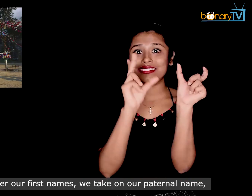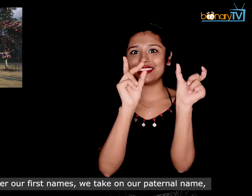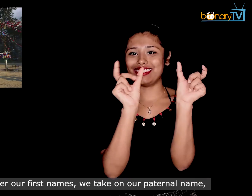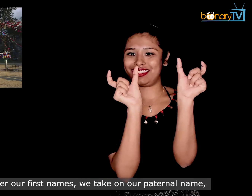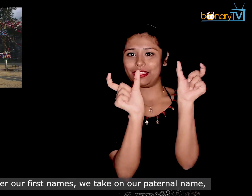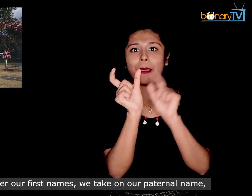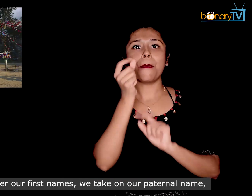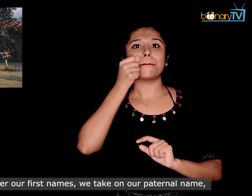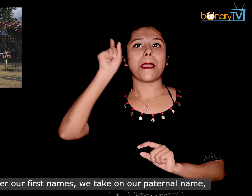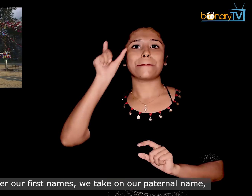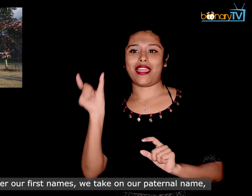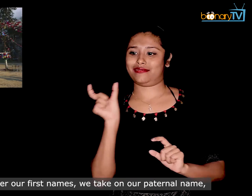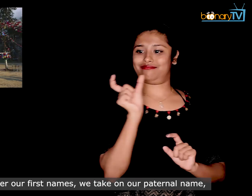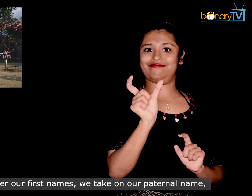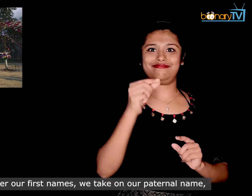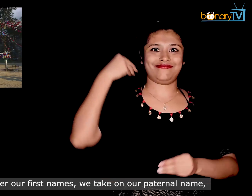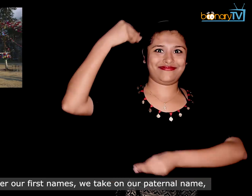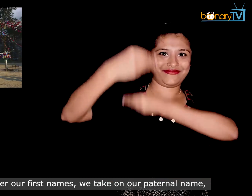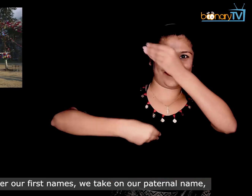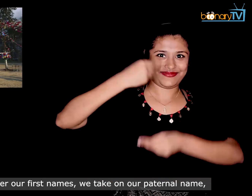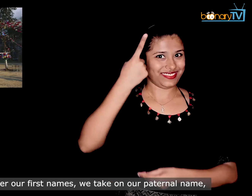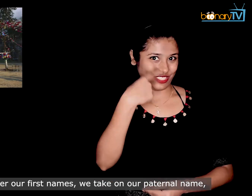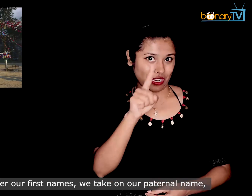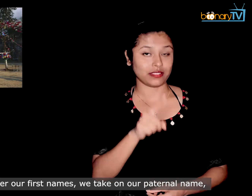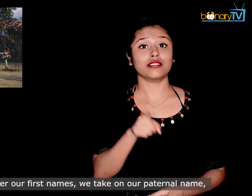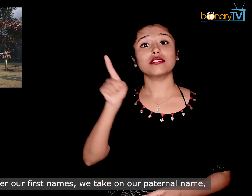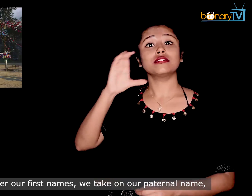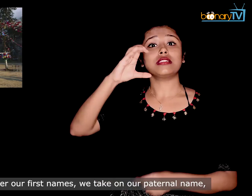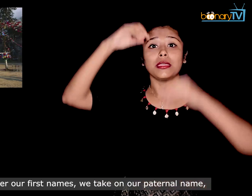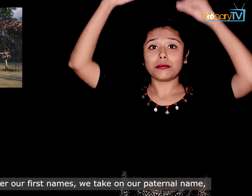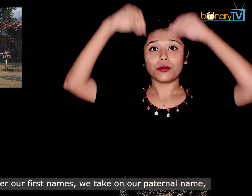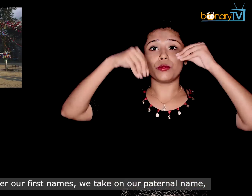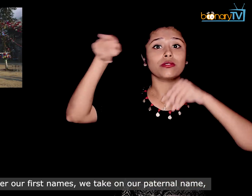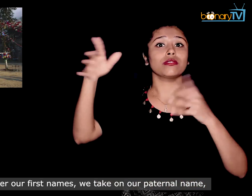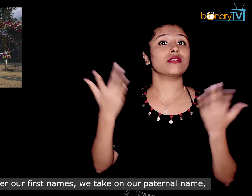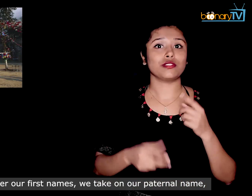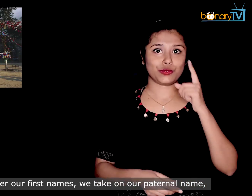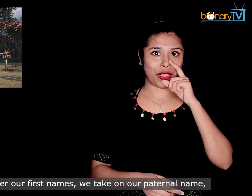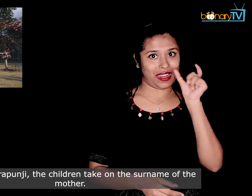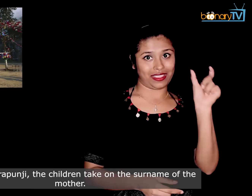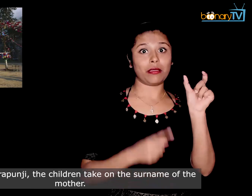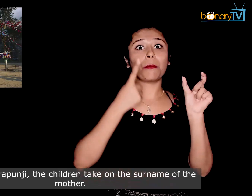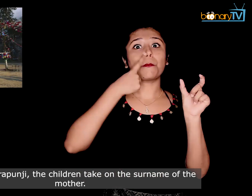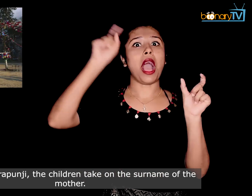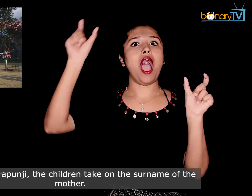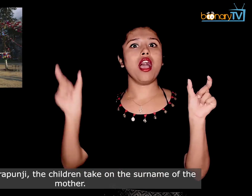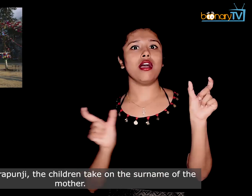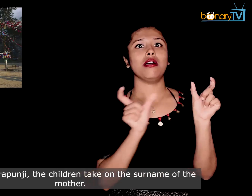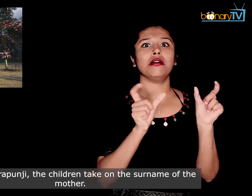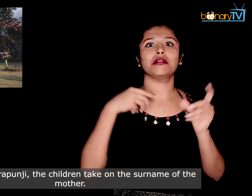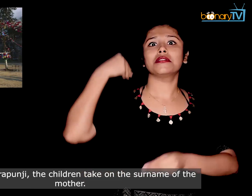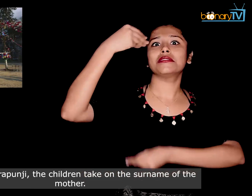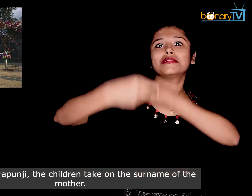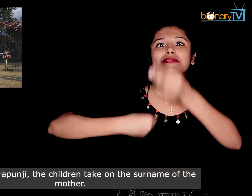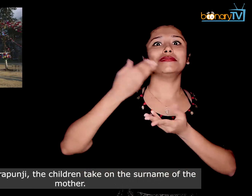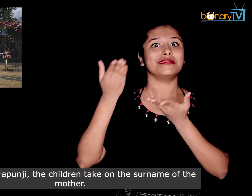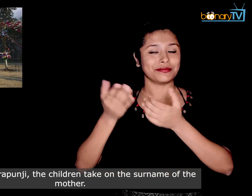our first names, we take on our paternal name. While in Cherrapunji, the children take on